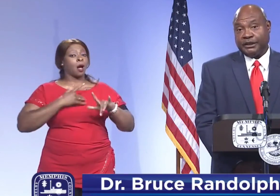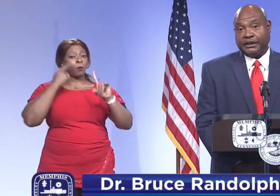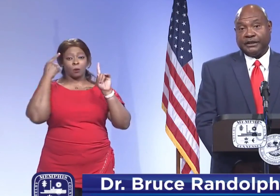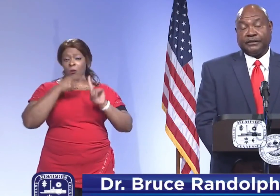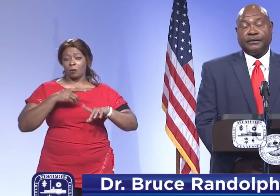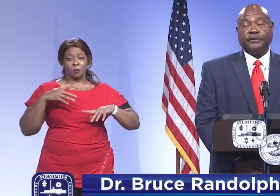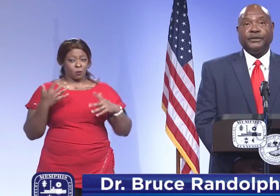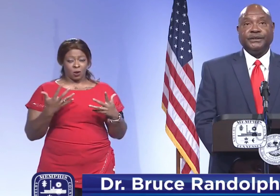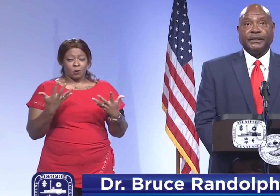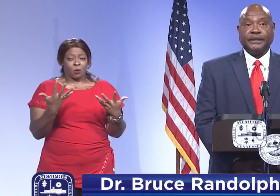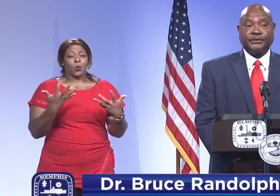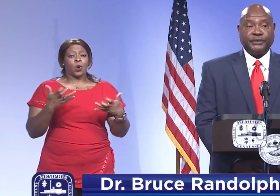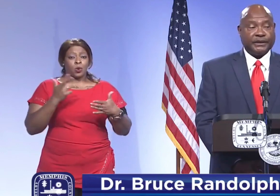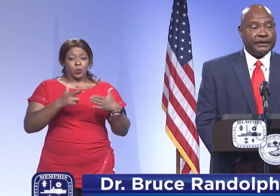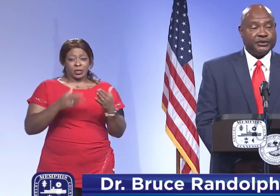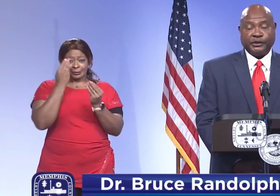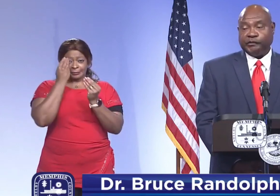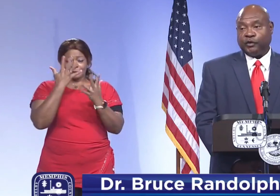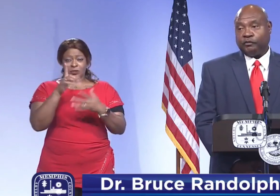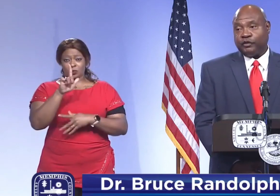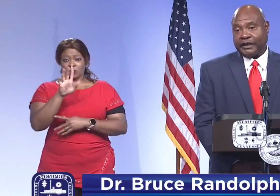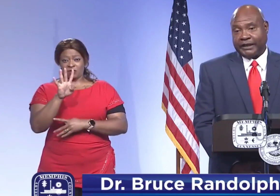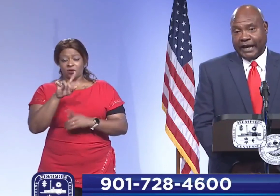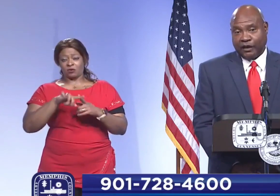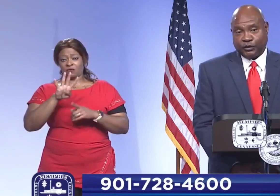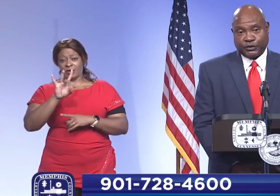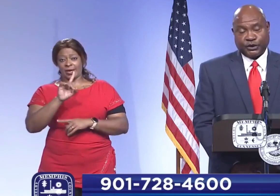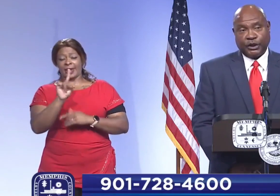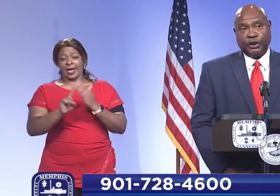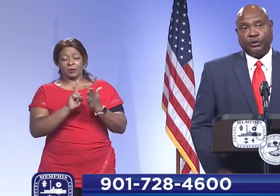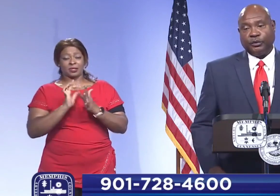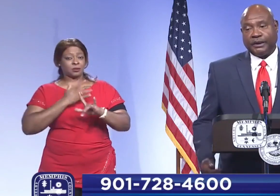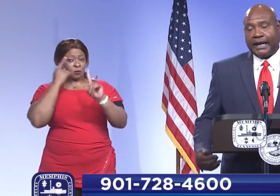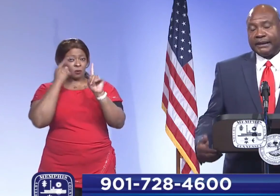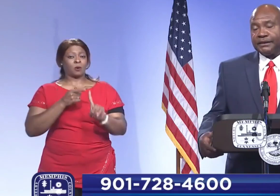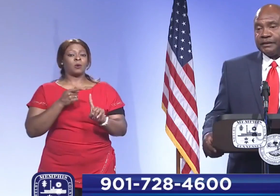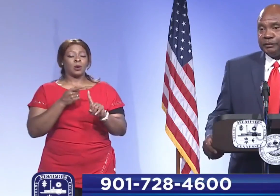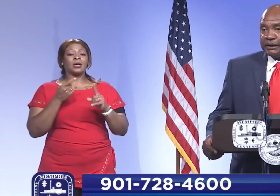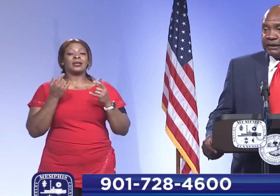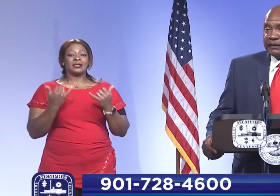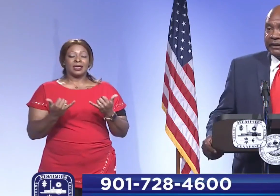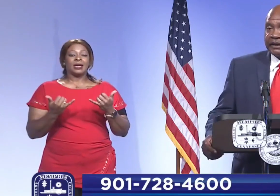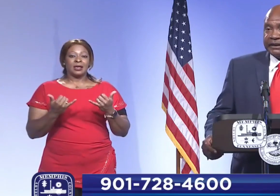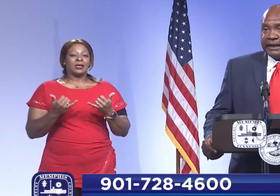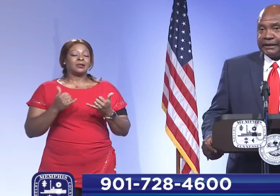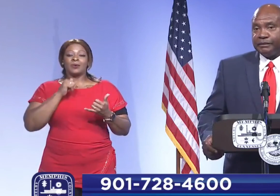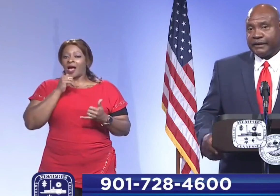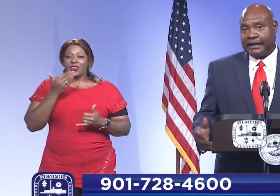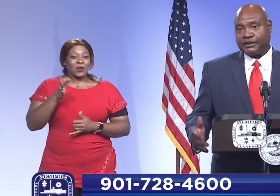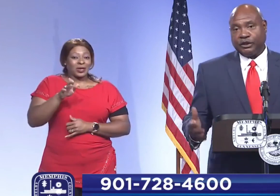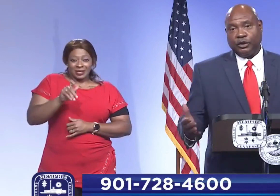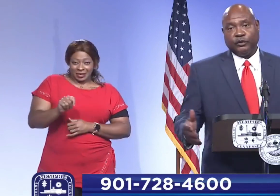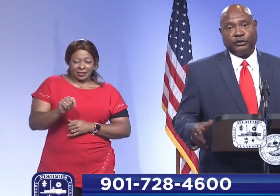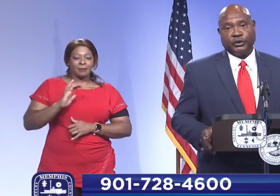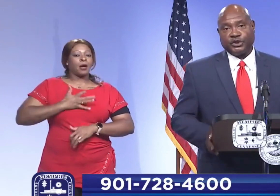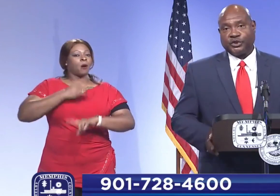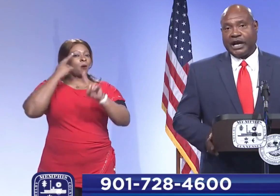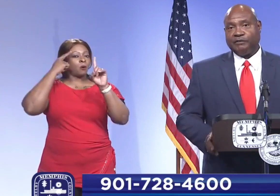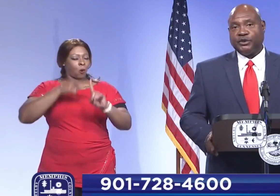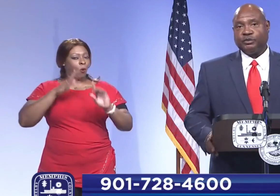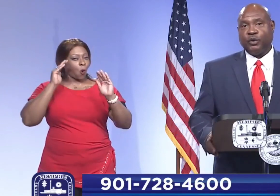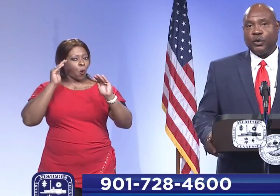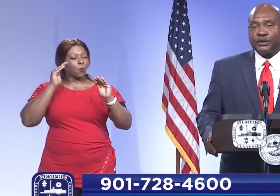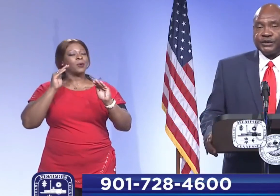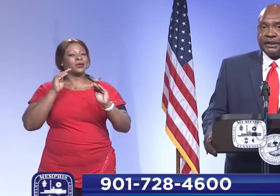be to get results within 24 or 48 hours. We're not completely there yet, but that's the goal that we're